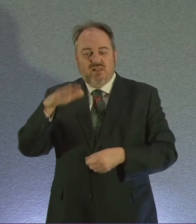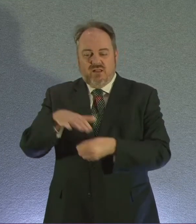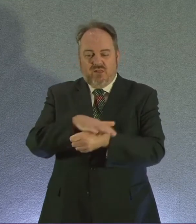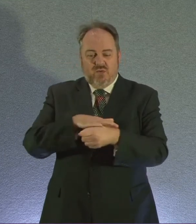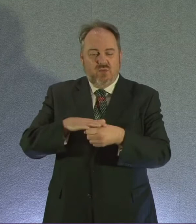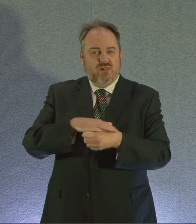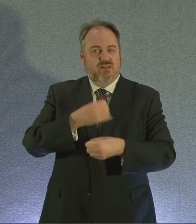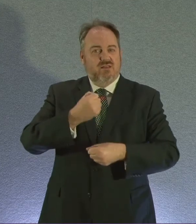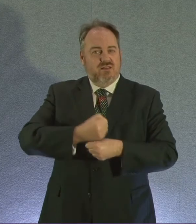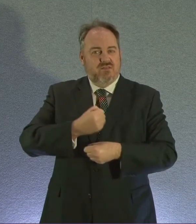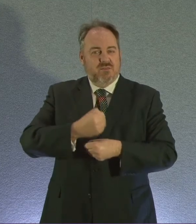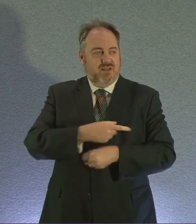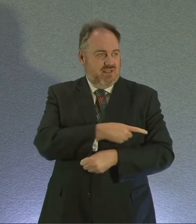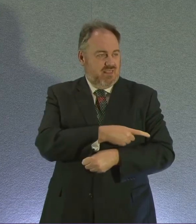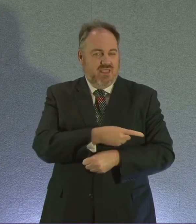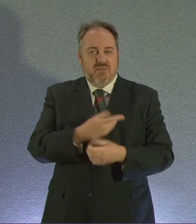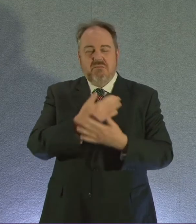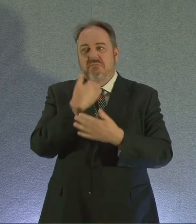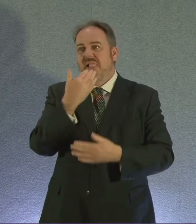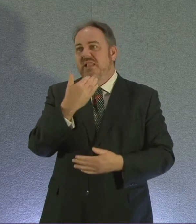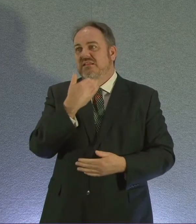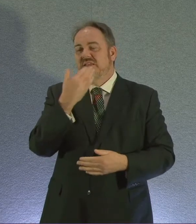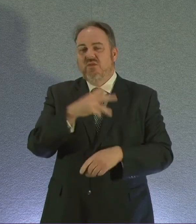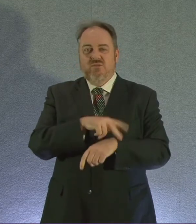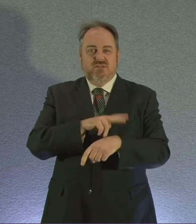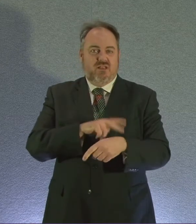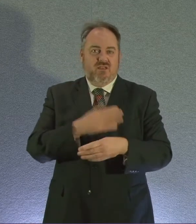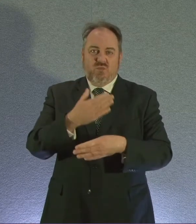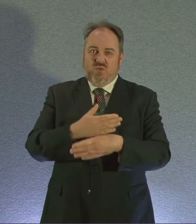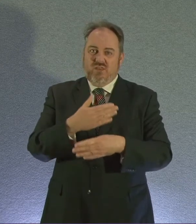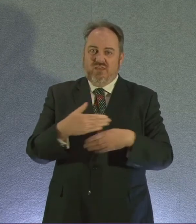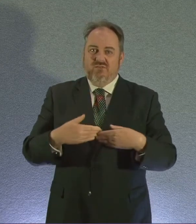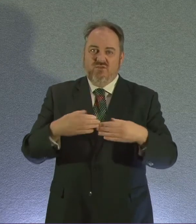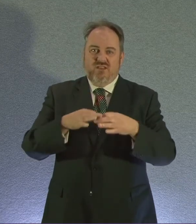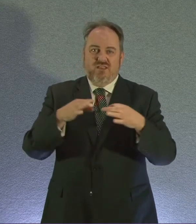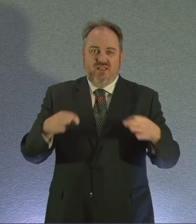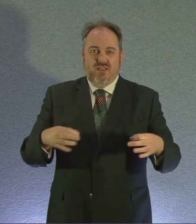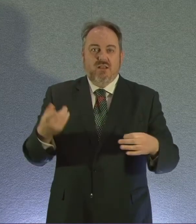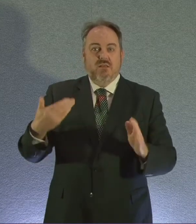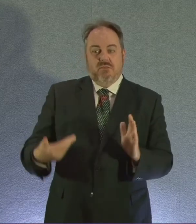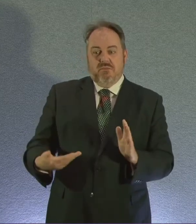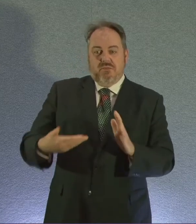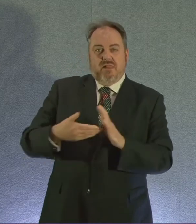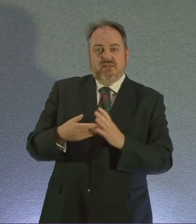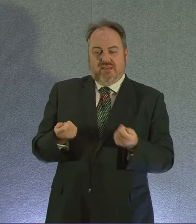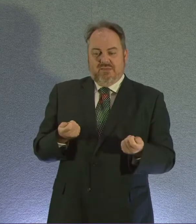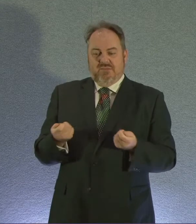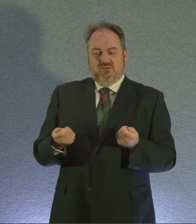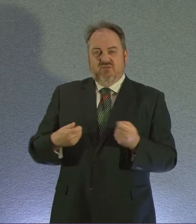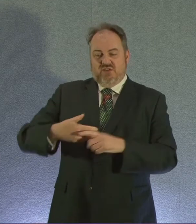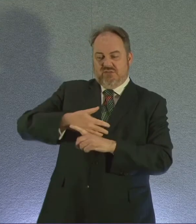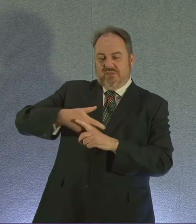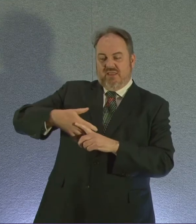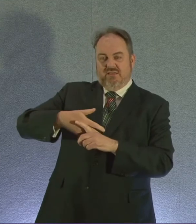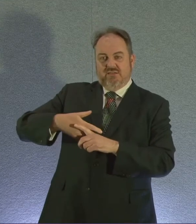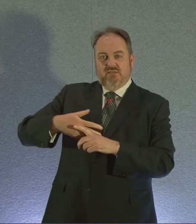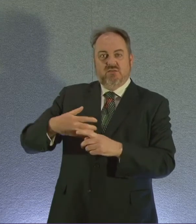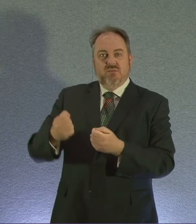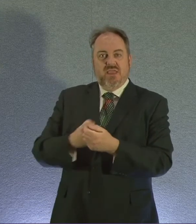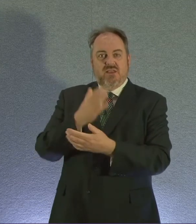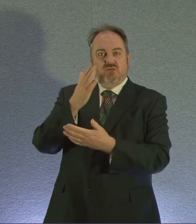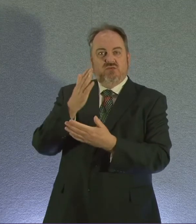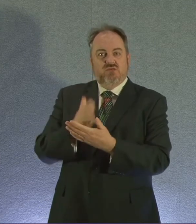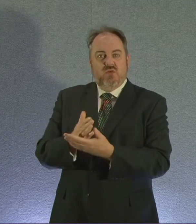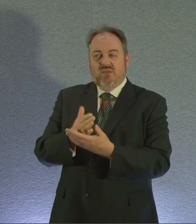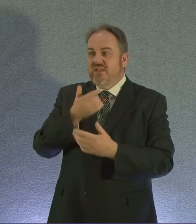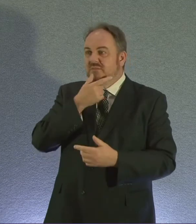are workers on the front line. The organisation that's going on behind that to make sure that where people are trapped in their houses, they're going to